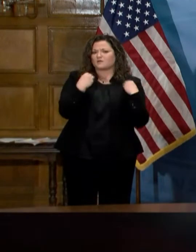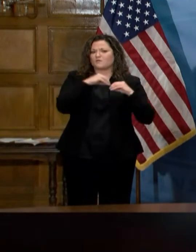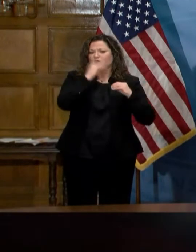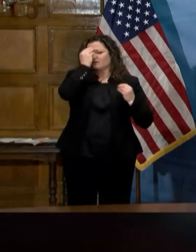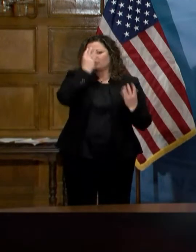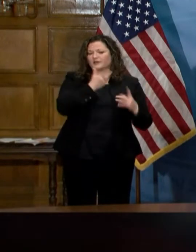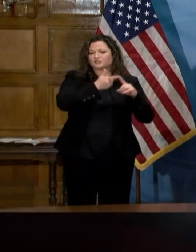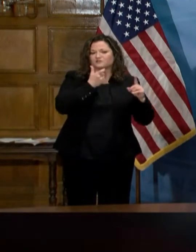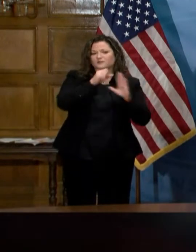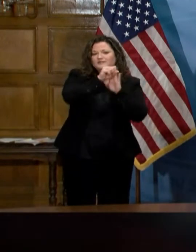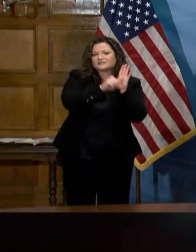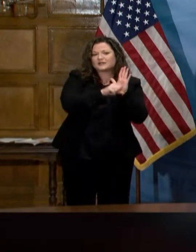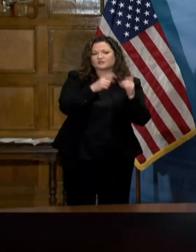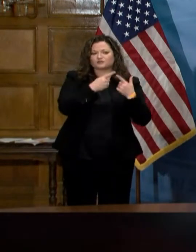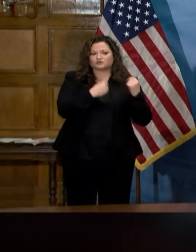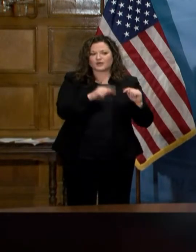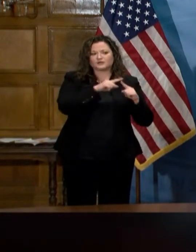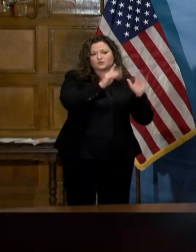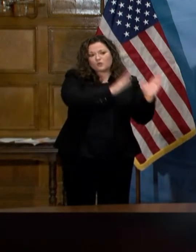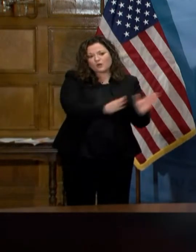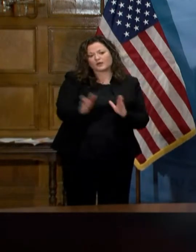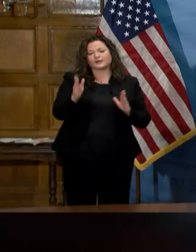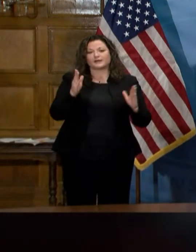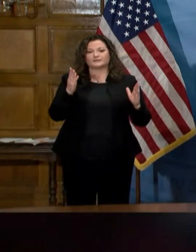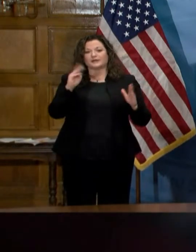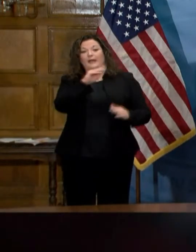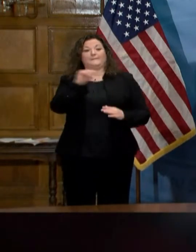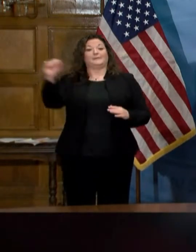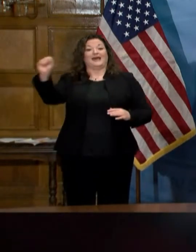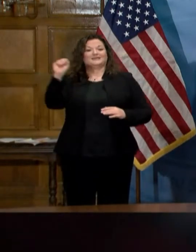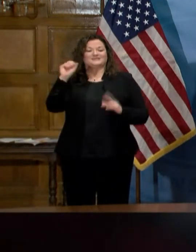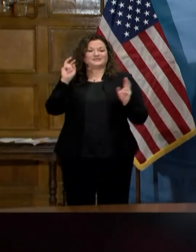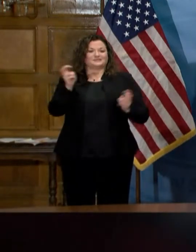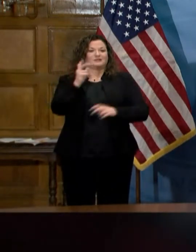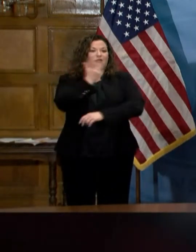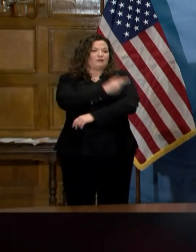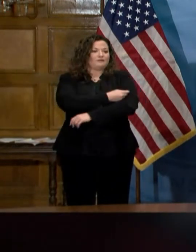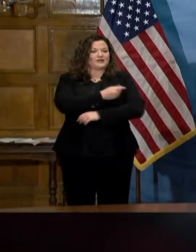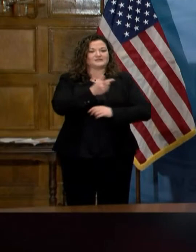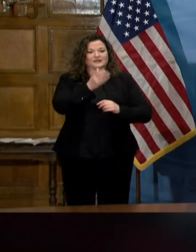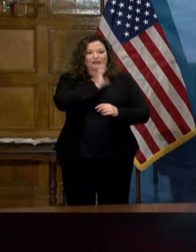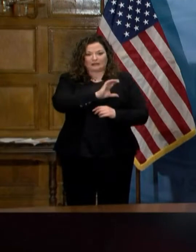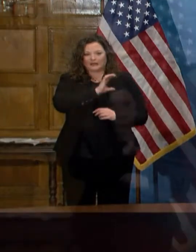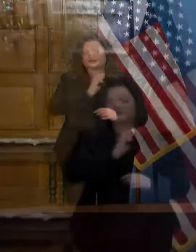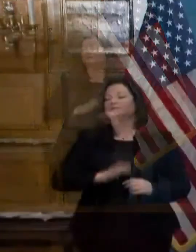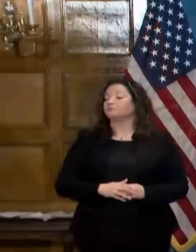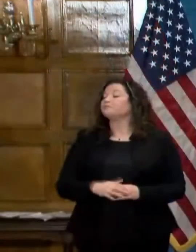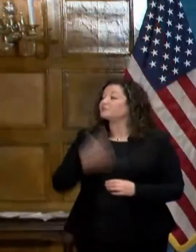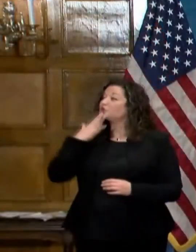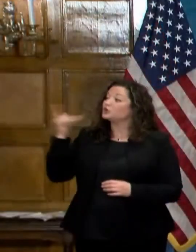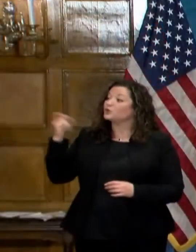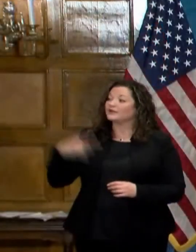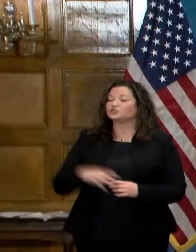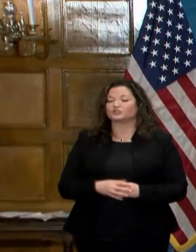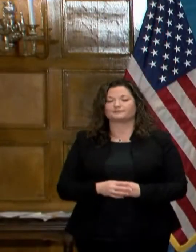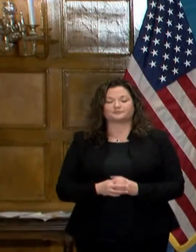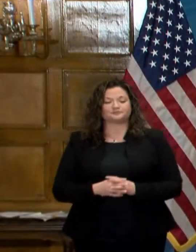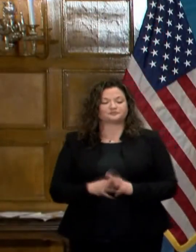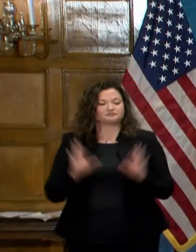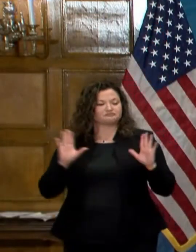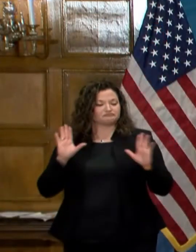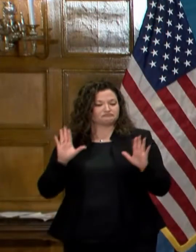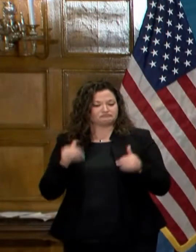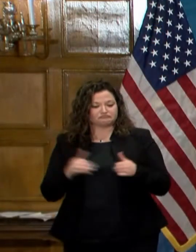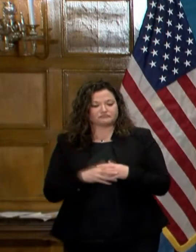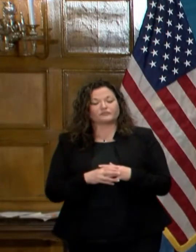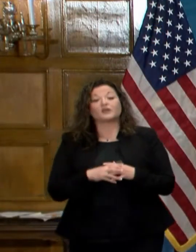from the state to try and organize like a mass flu clinic, for lack of a better term? A great question. And first